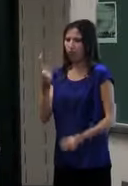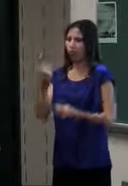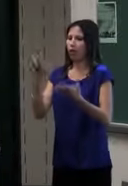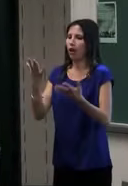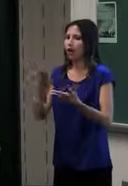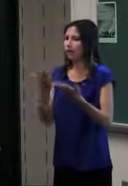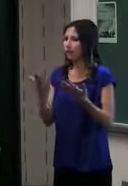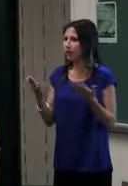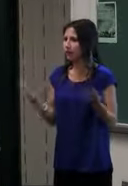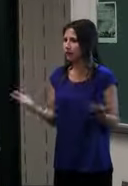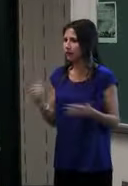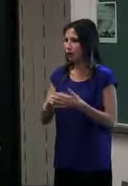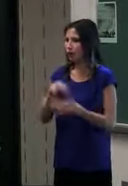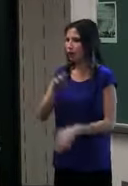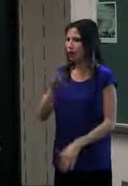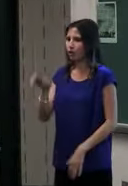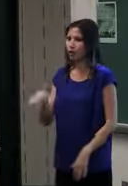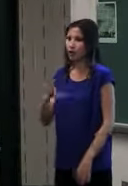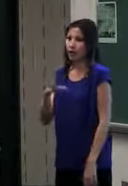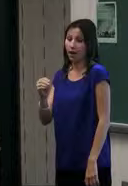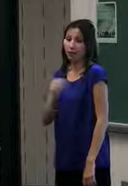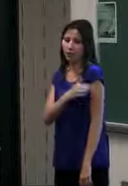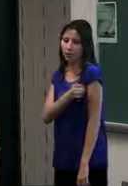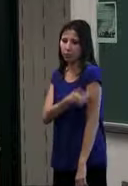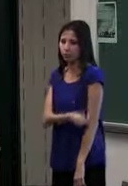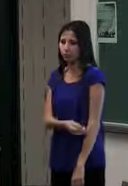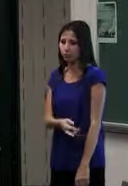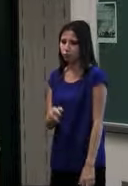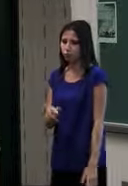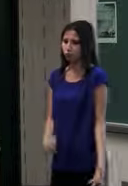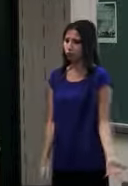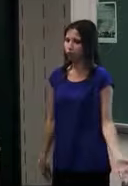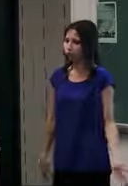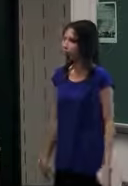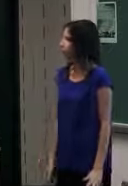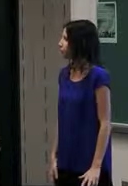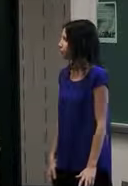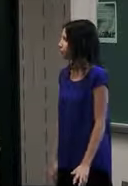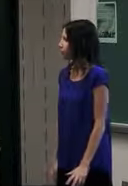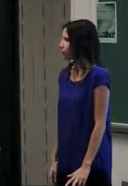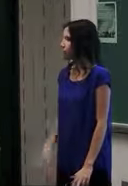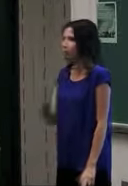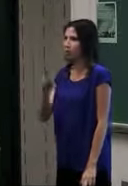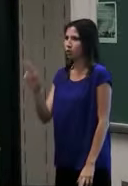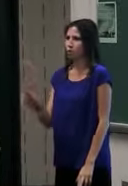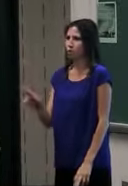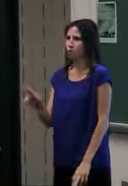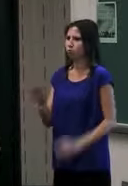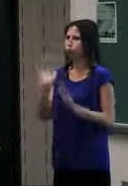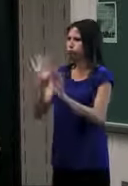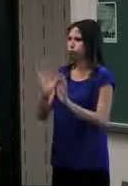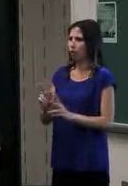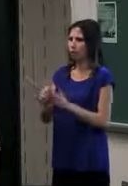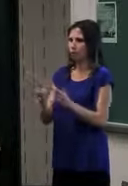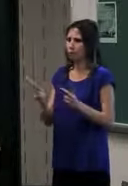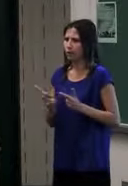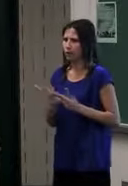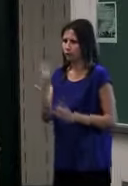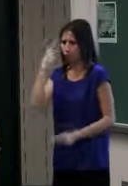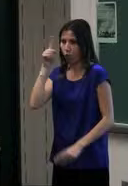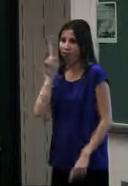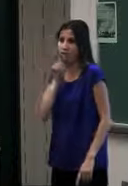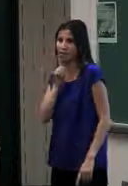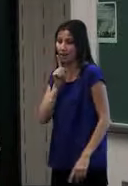hospital in Rochester, is supposed to be like this great, you know, place for the deaf community, but